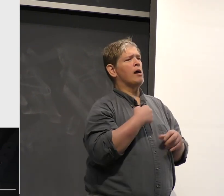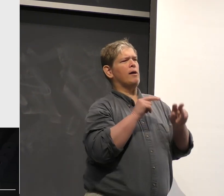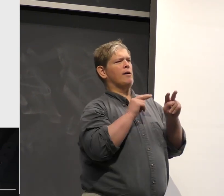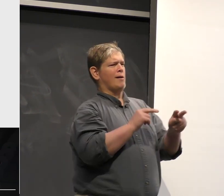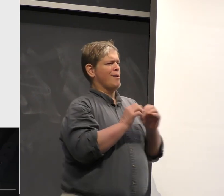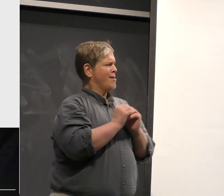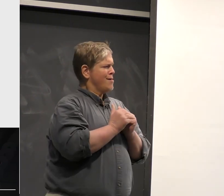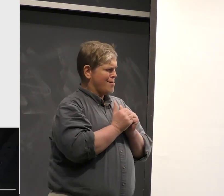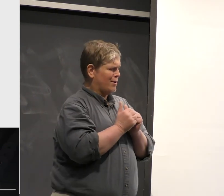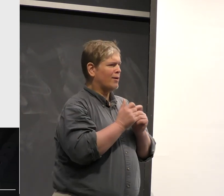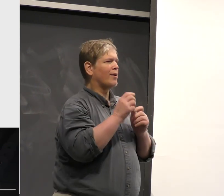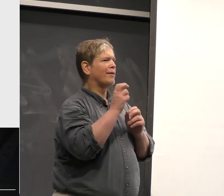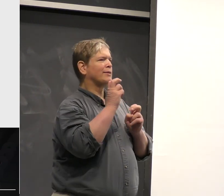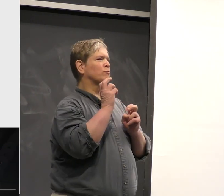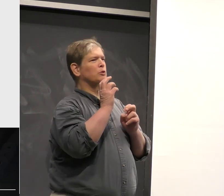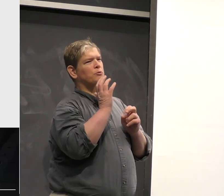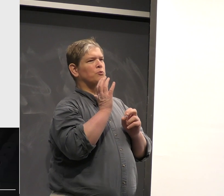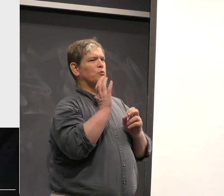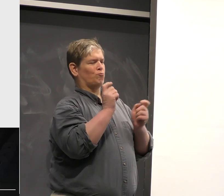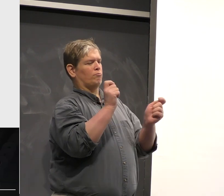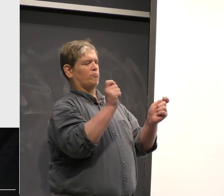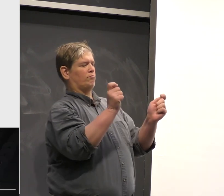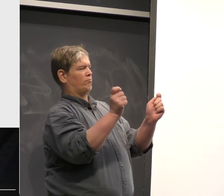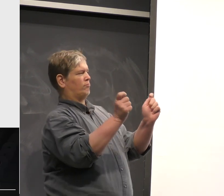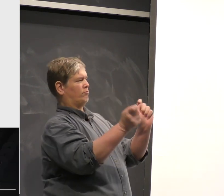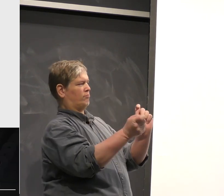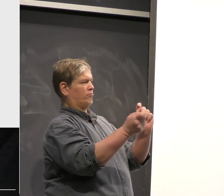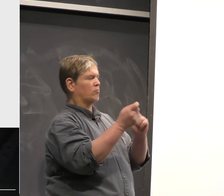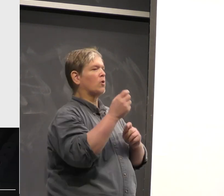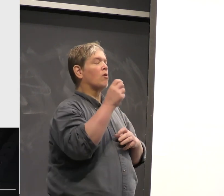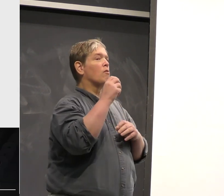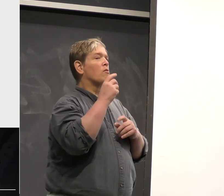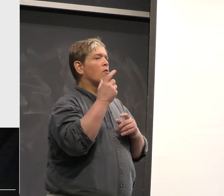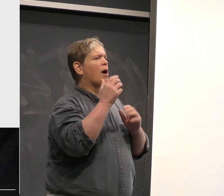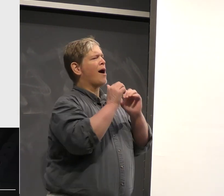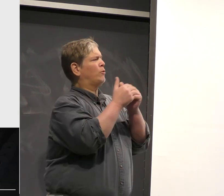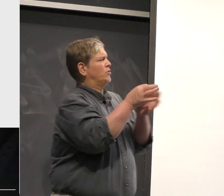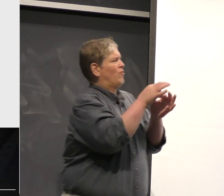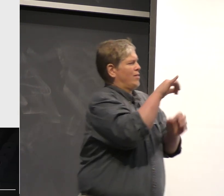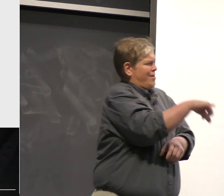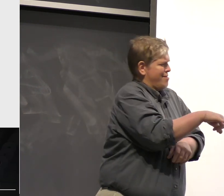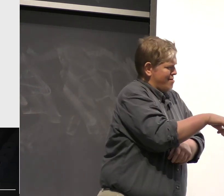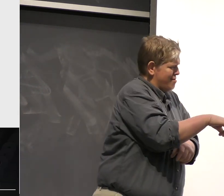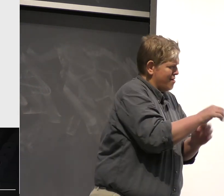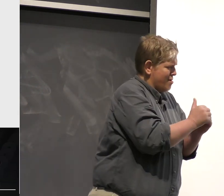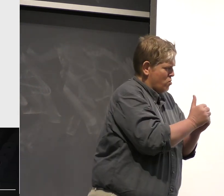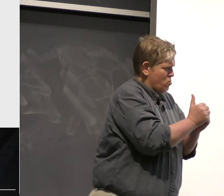things. And now, how we look at it has changed. And so how do we define